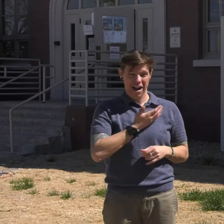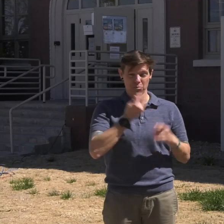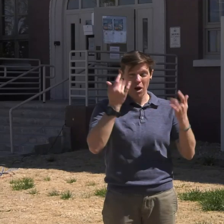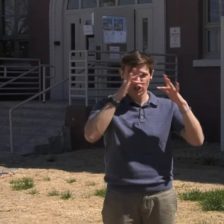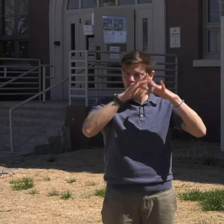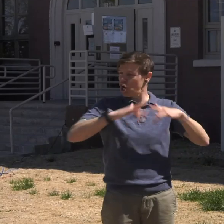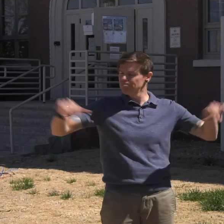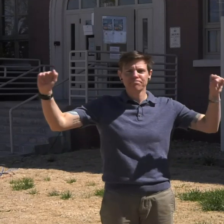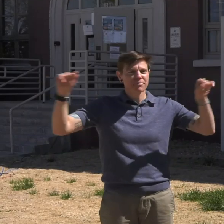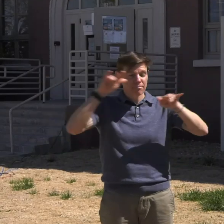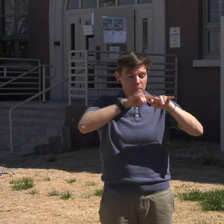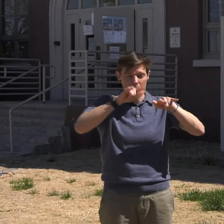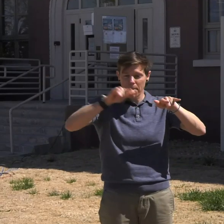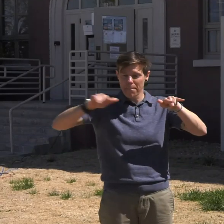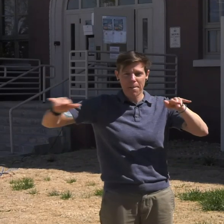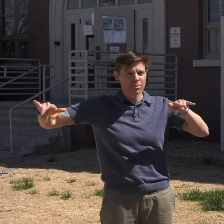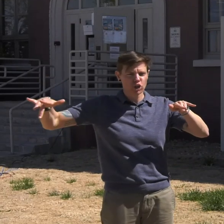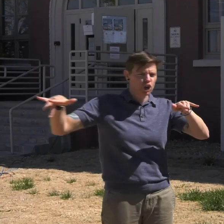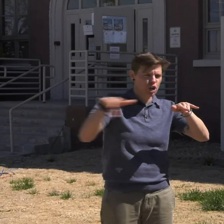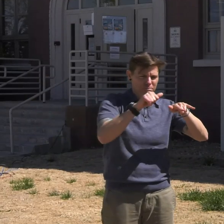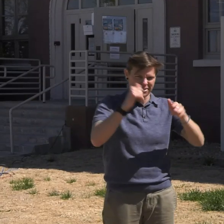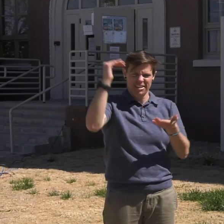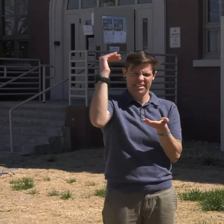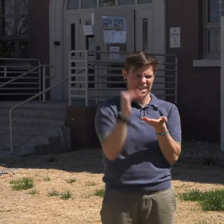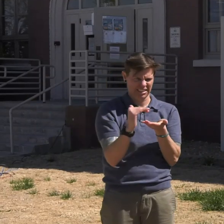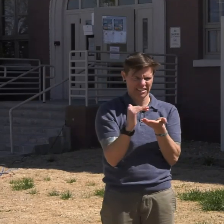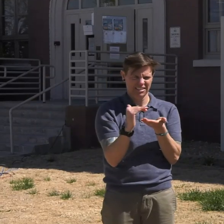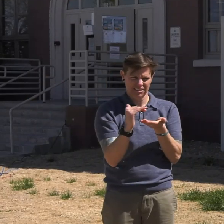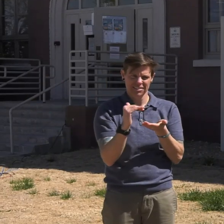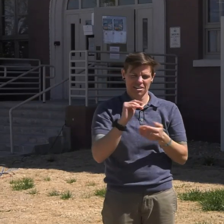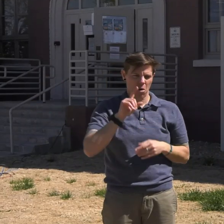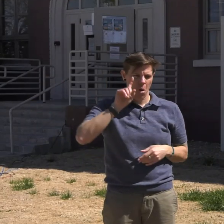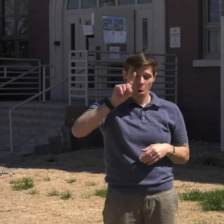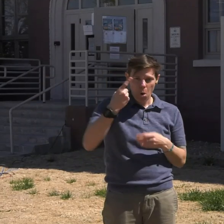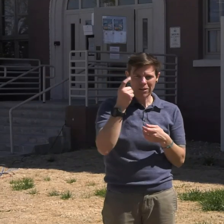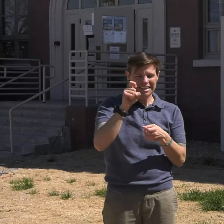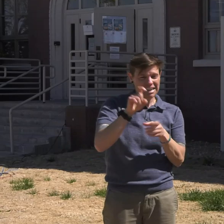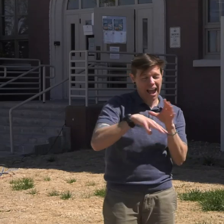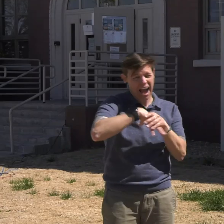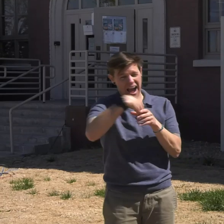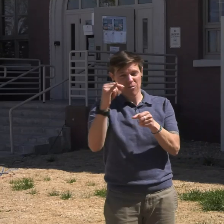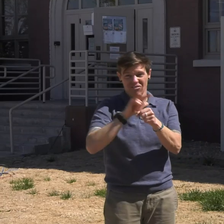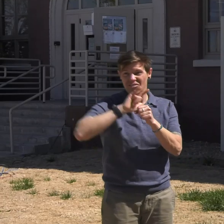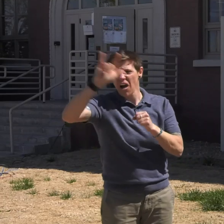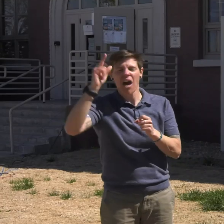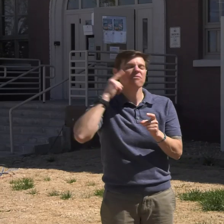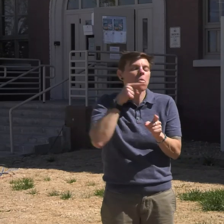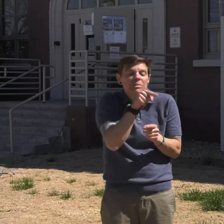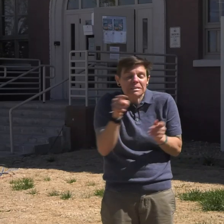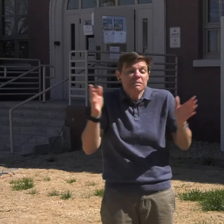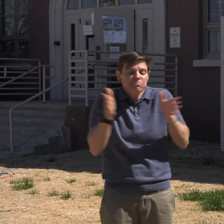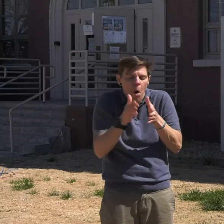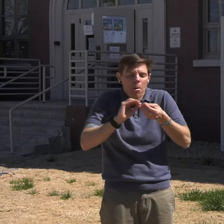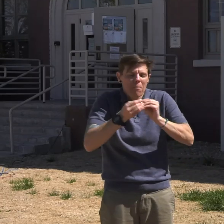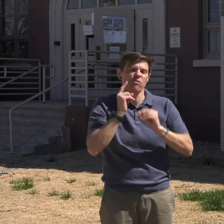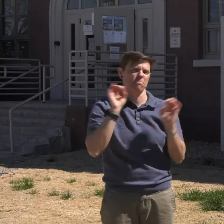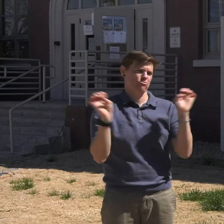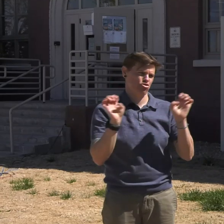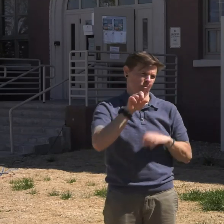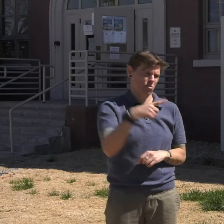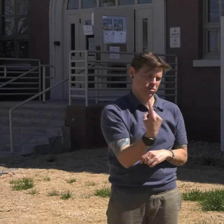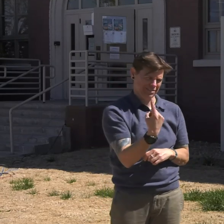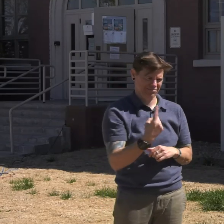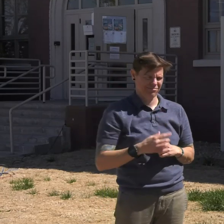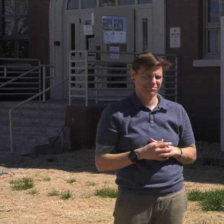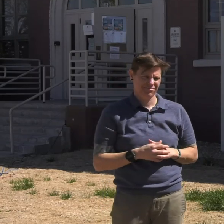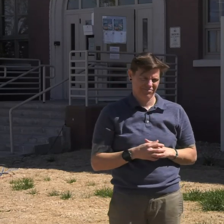actually a good thing. You should only be flying if it is an emergency situation or if you're trying to get home. But also, because the airport is critical, especially